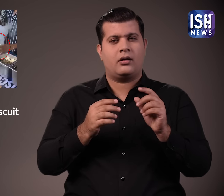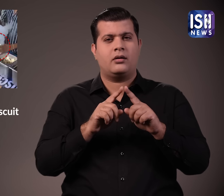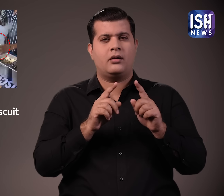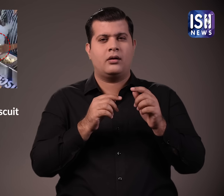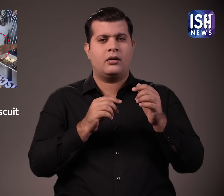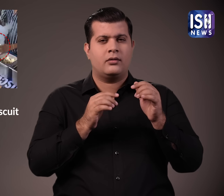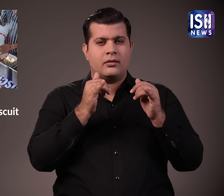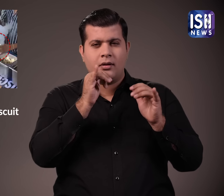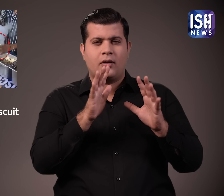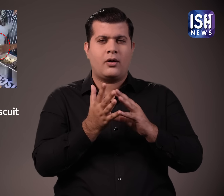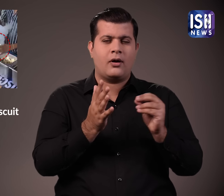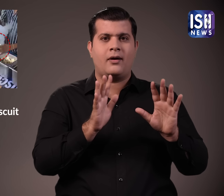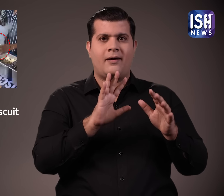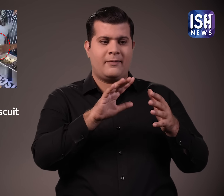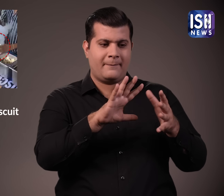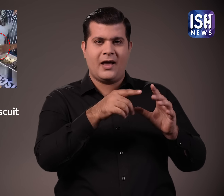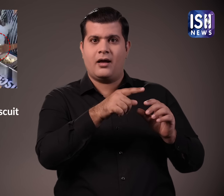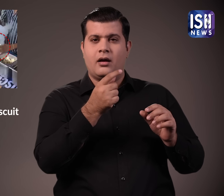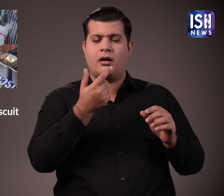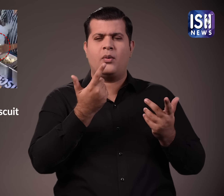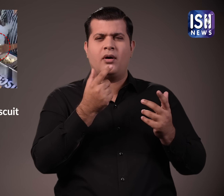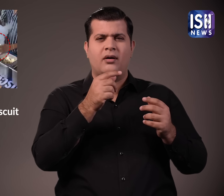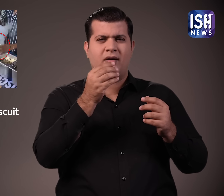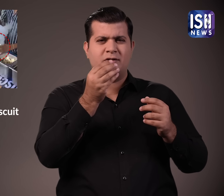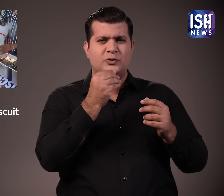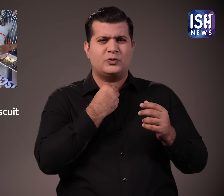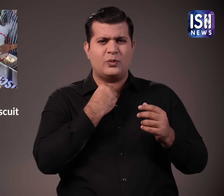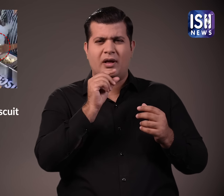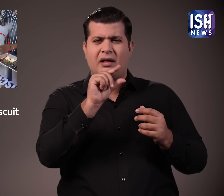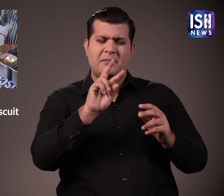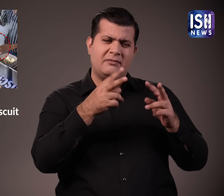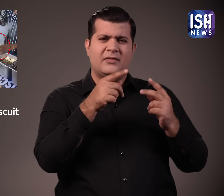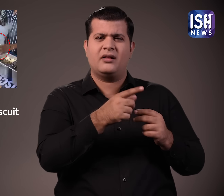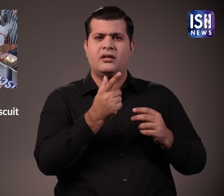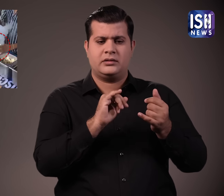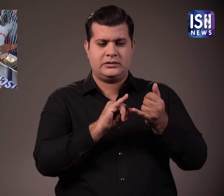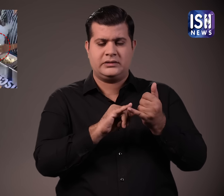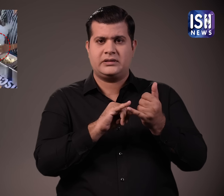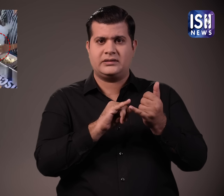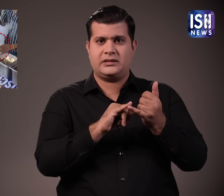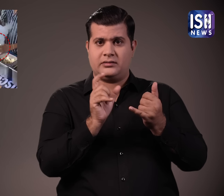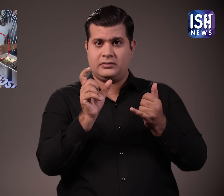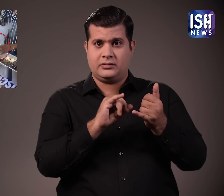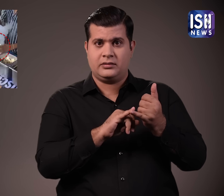Saturine is a synthetic compound, an artificial sweetener, used frequently as a substitute for sugar.